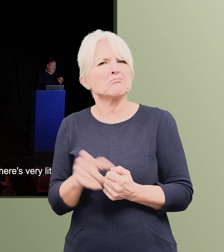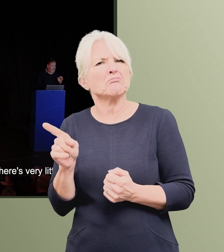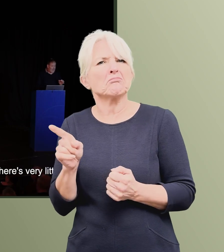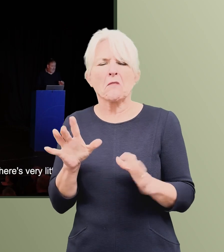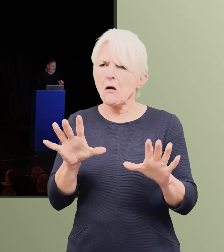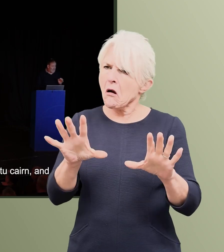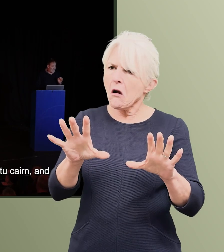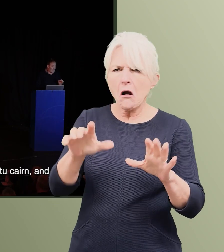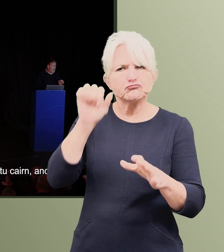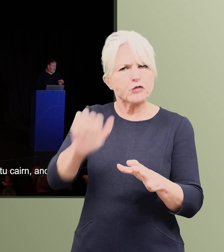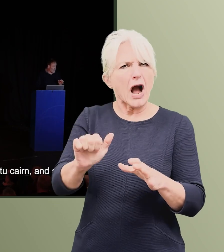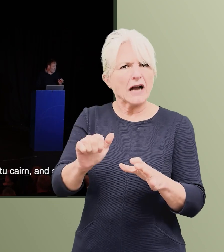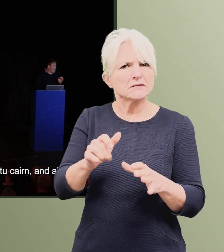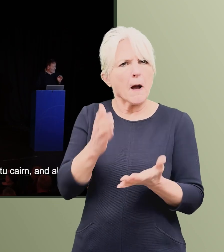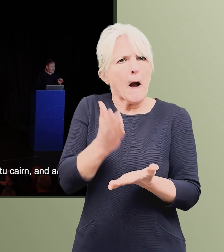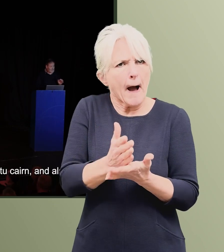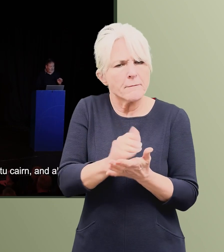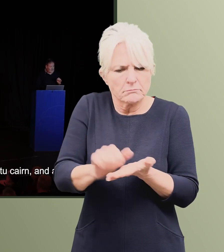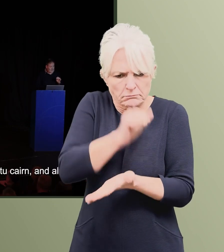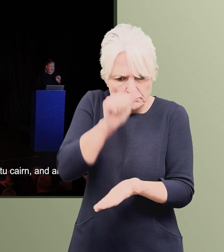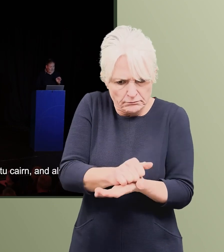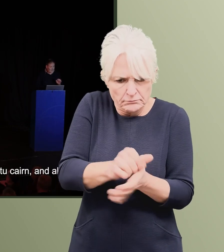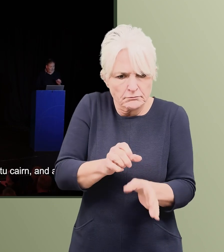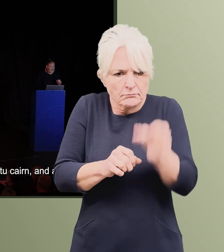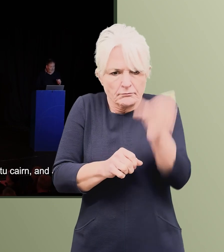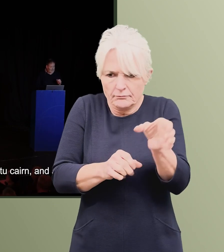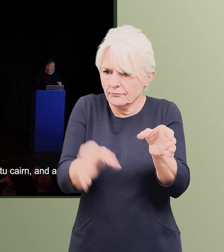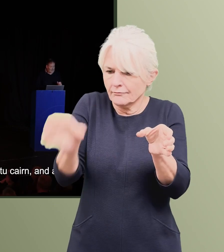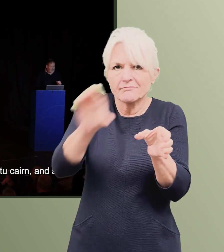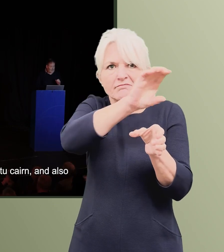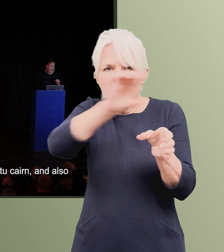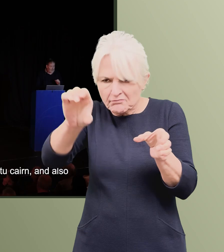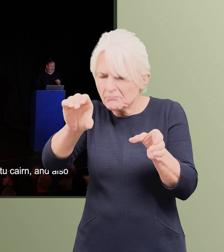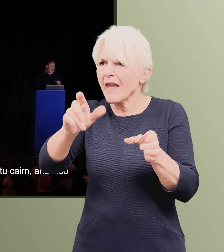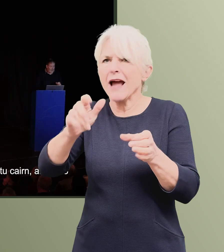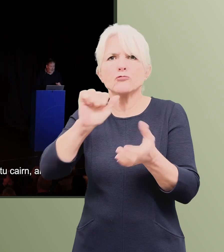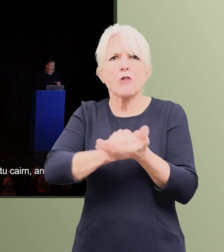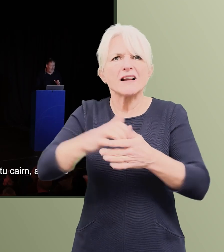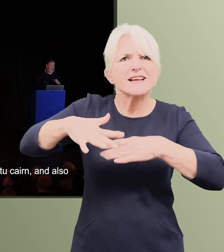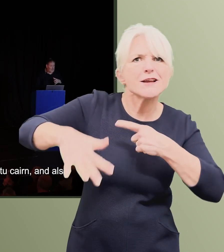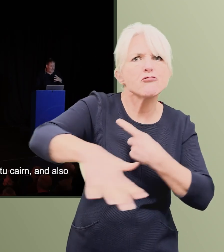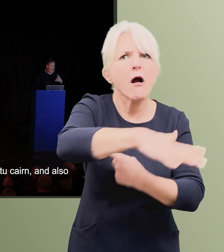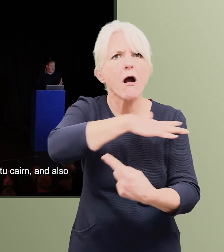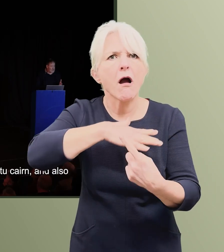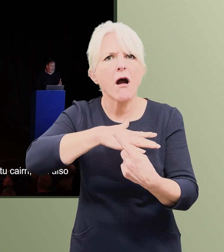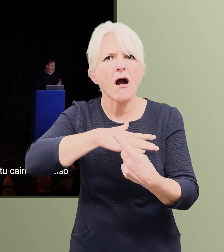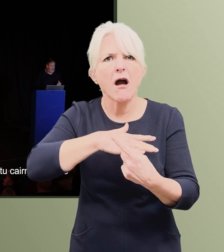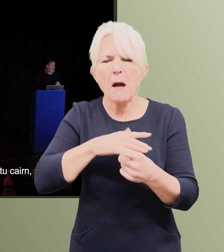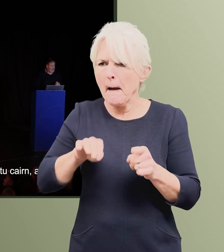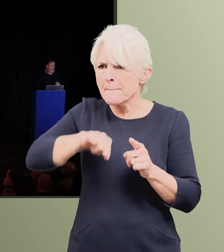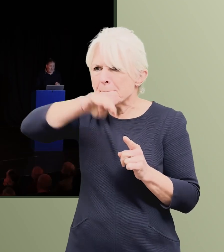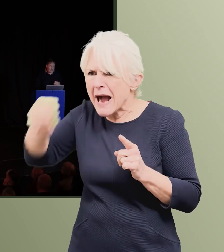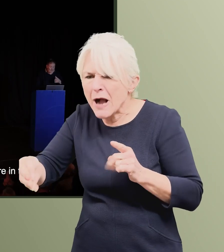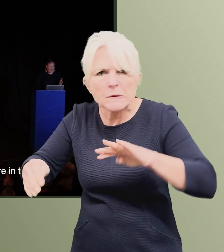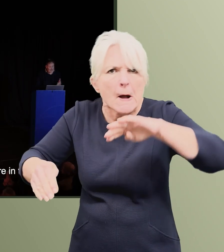evidence of a mound there, but take my word for it, there is the remains of in situ cairn and also loose cairn